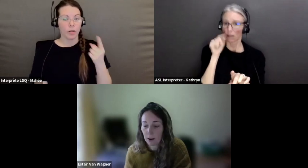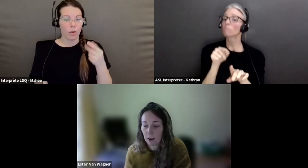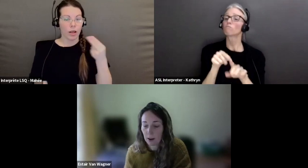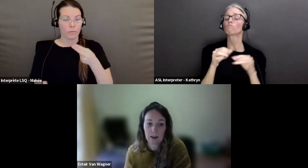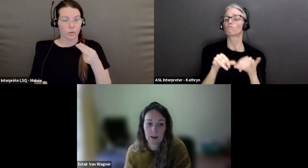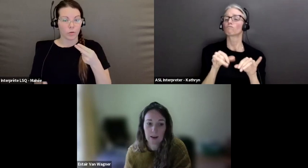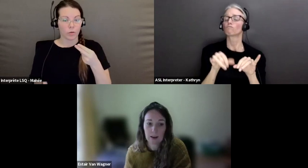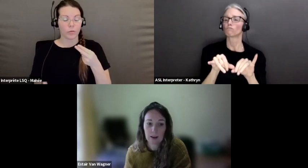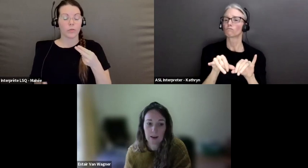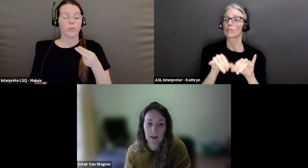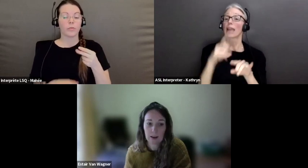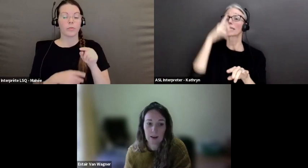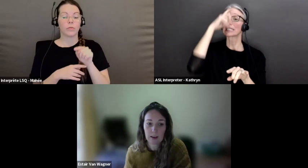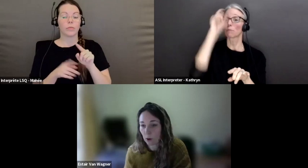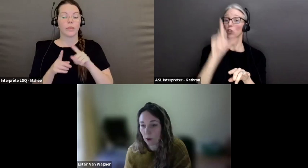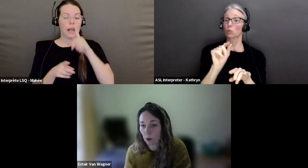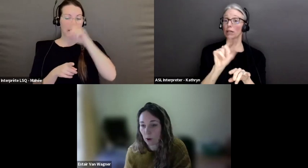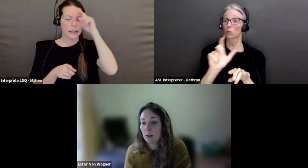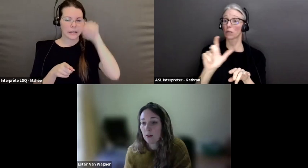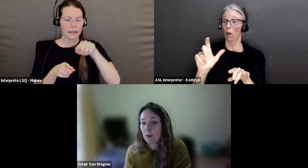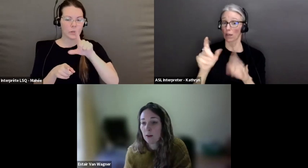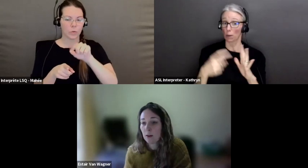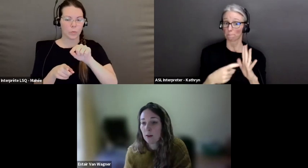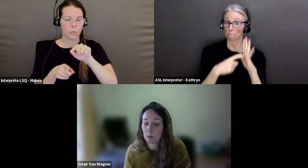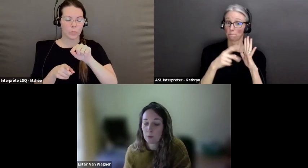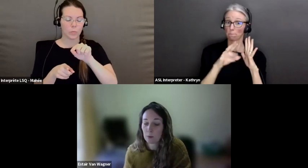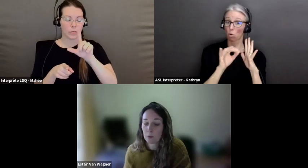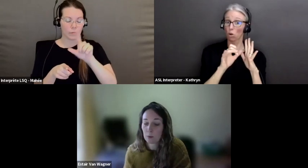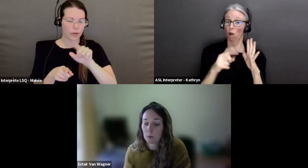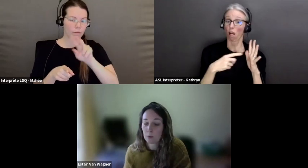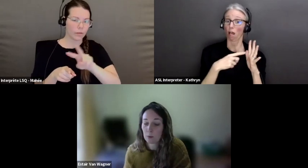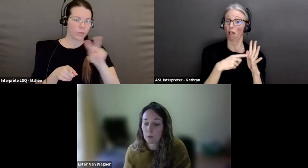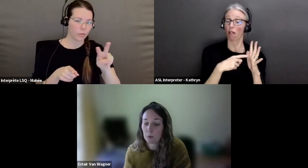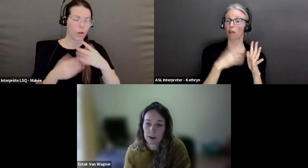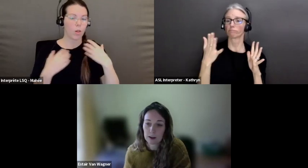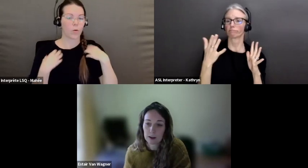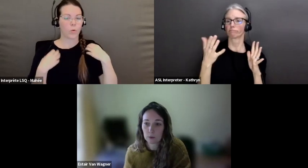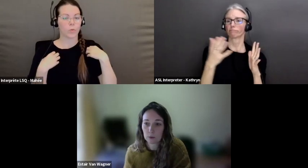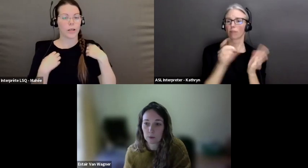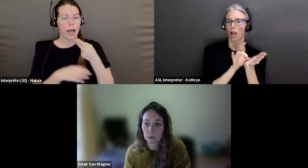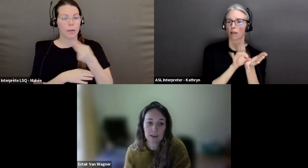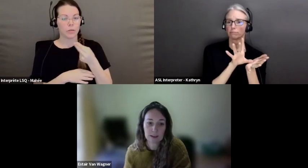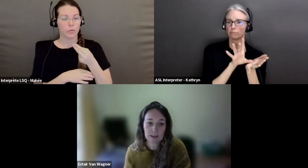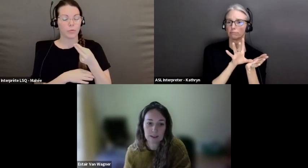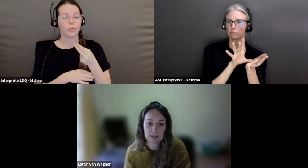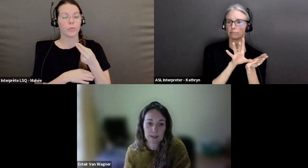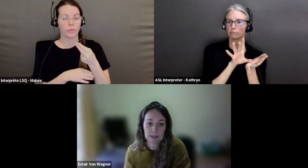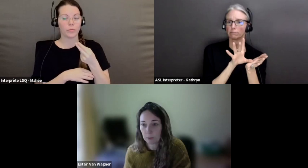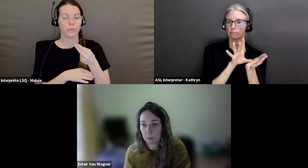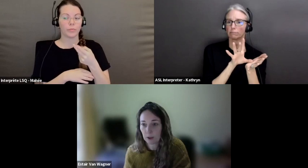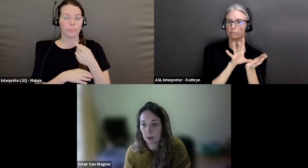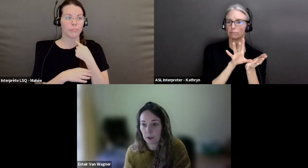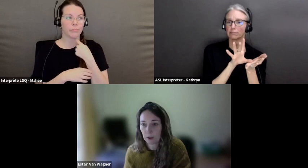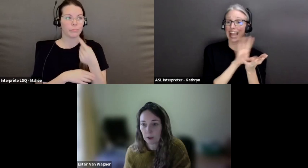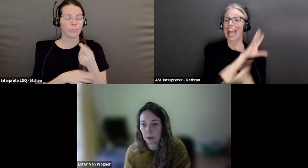2021, Hamilton Council repealed the protocol unilaterally with just 3 weeks' notice and introduced a six-step